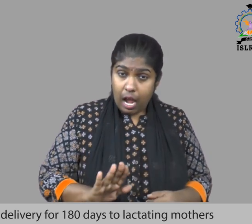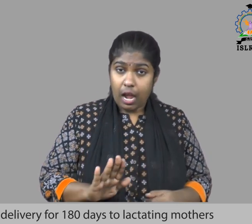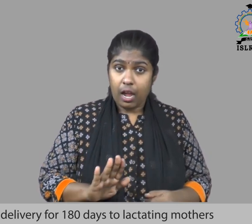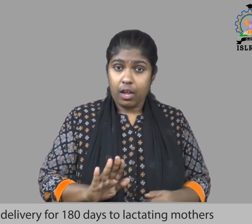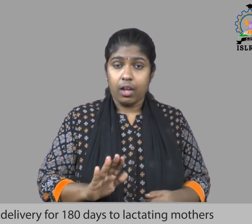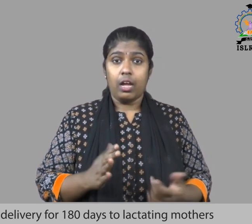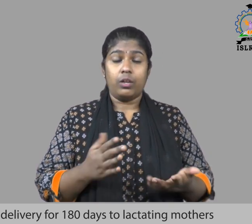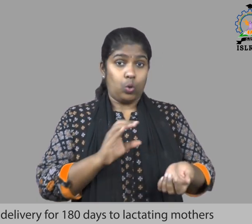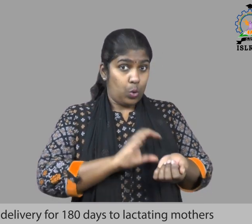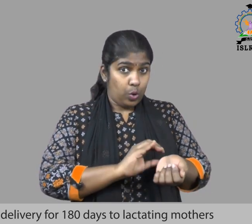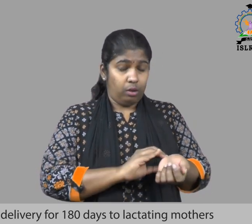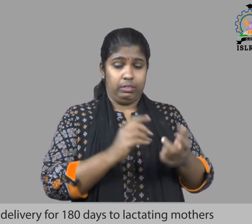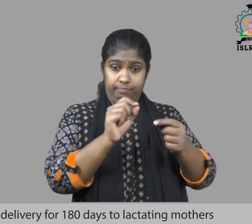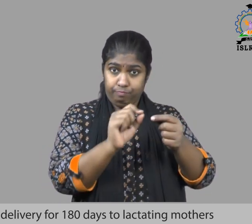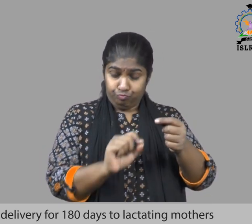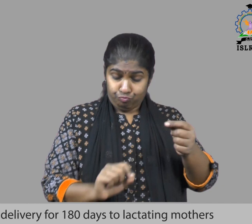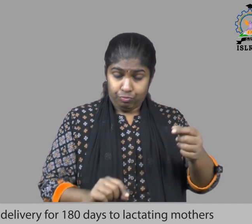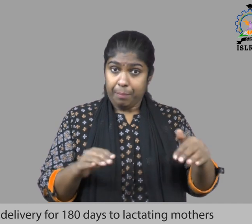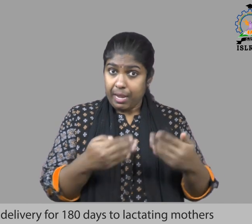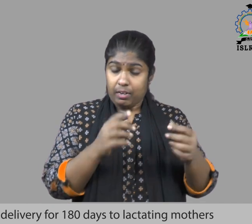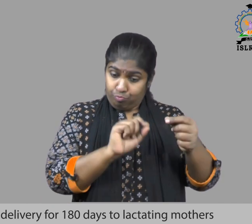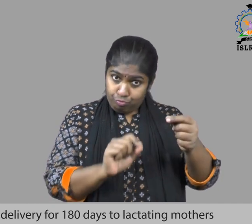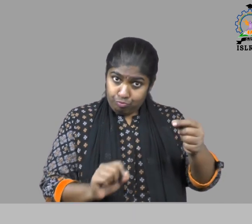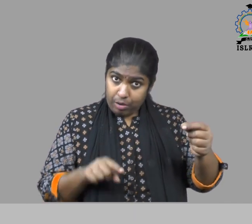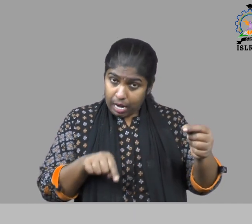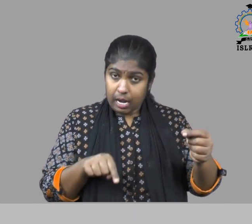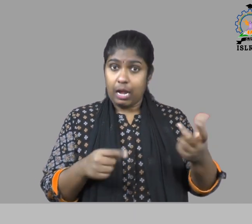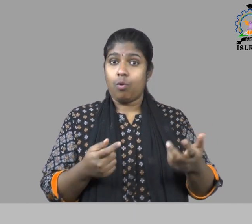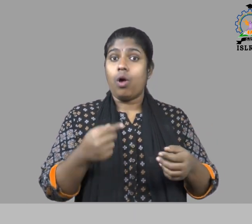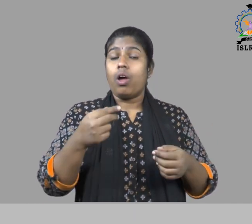for 180 days to lactating mothers.